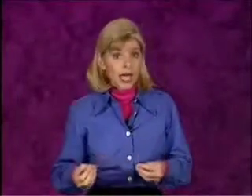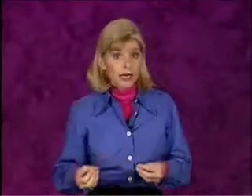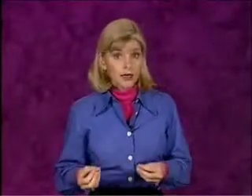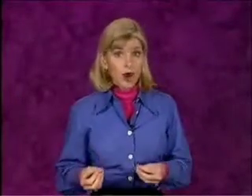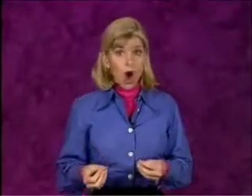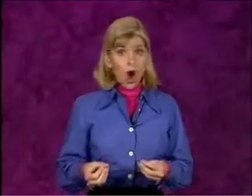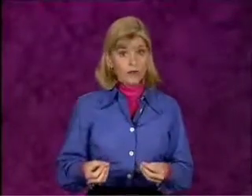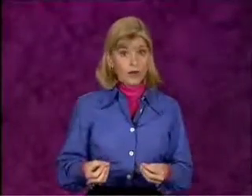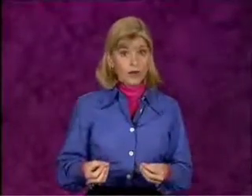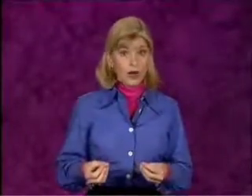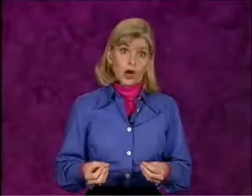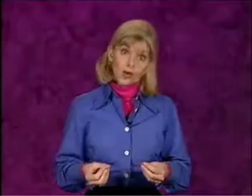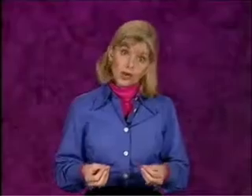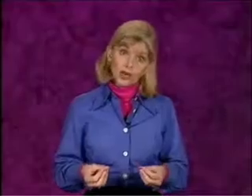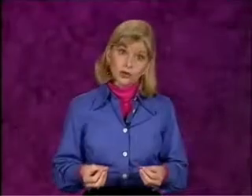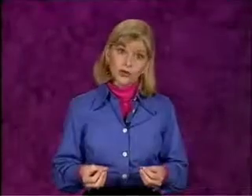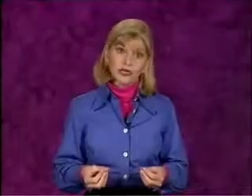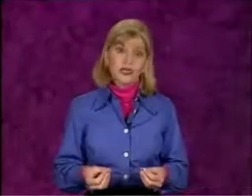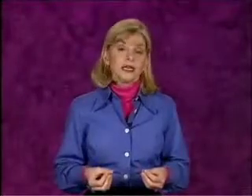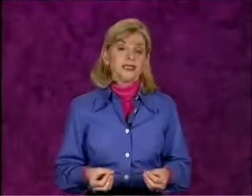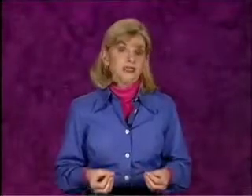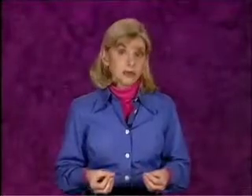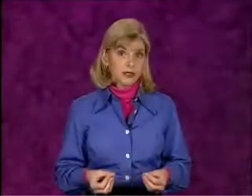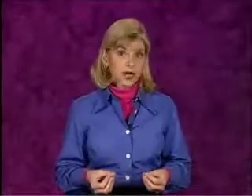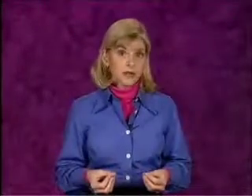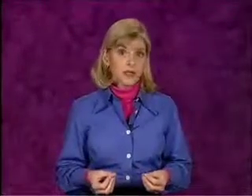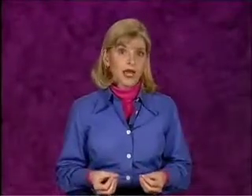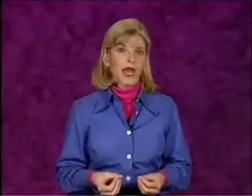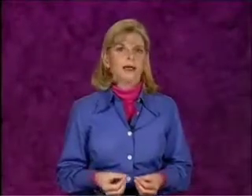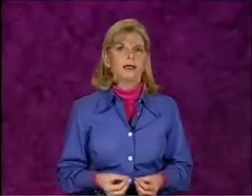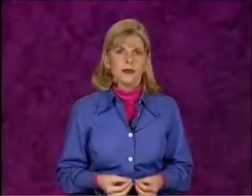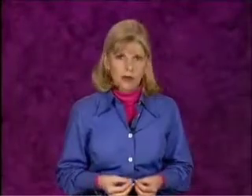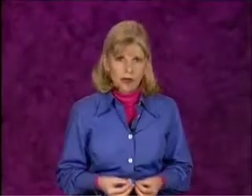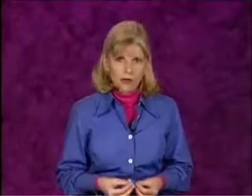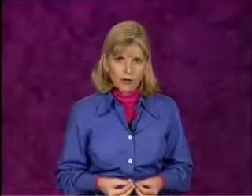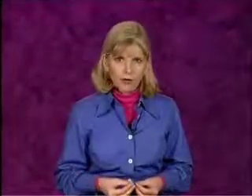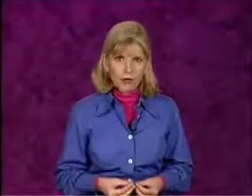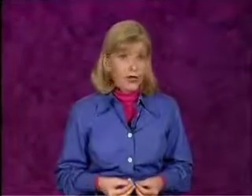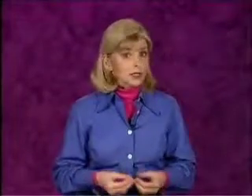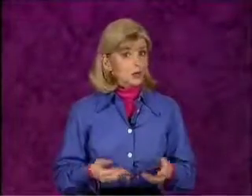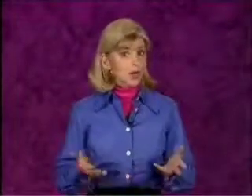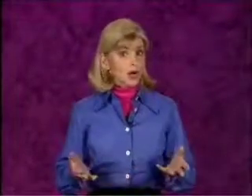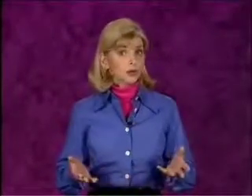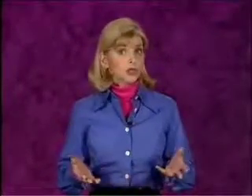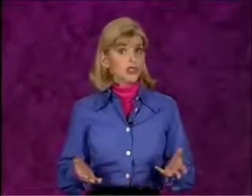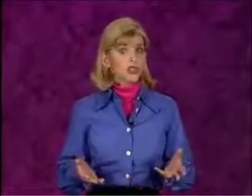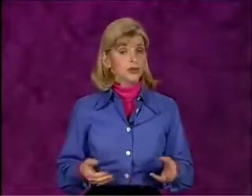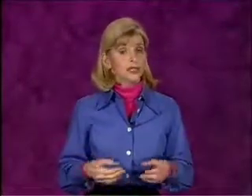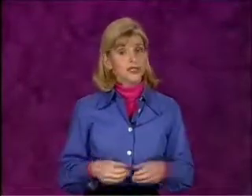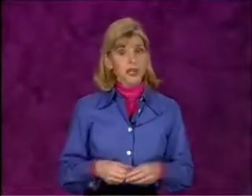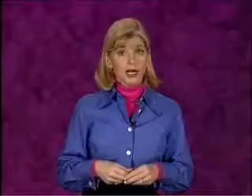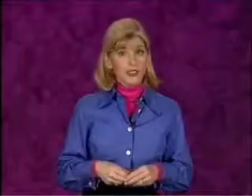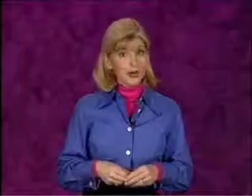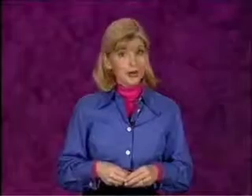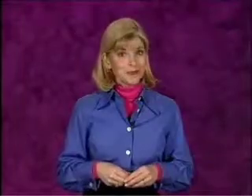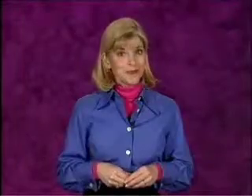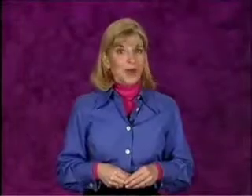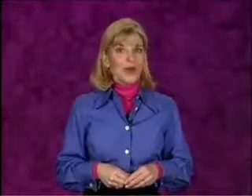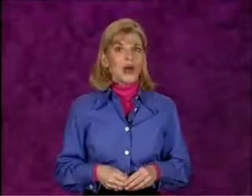again, often, regularly, sometimes, and never. So we're going to teach you these signs here. We